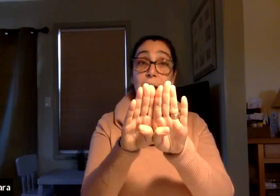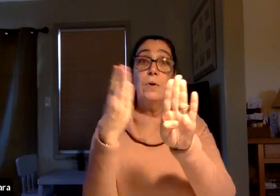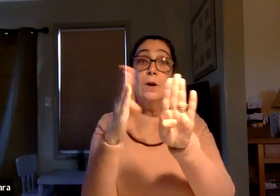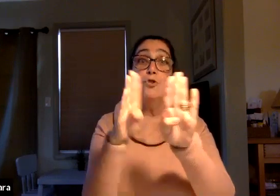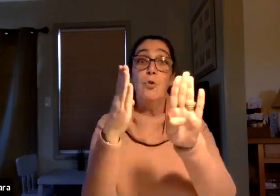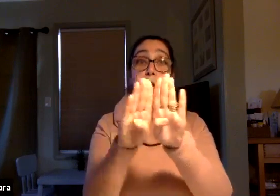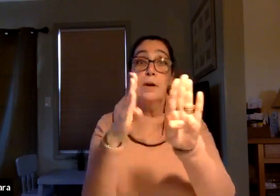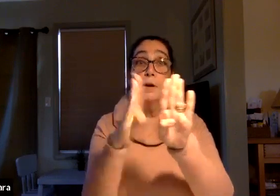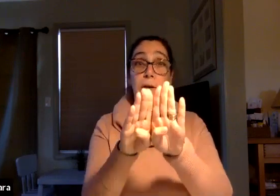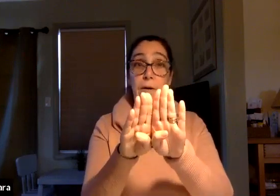noun, door.